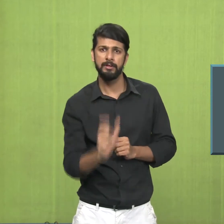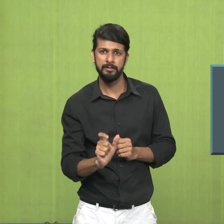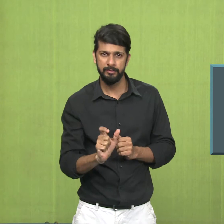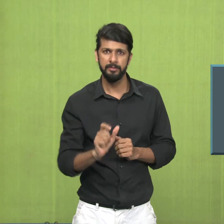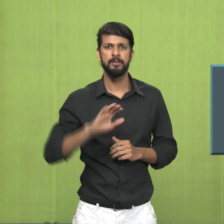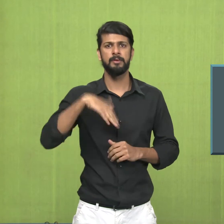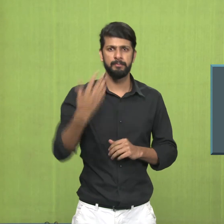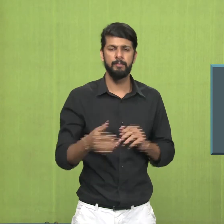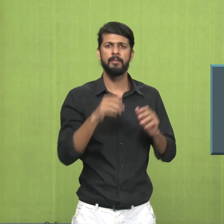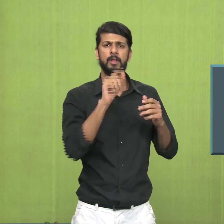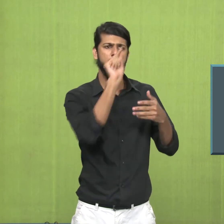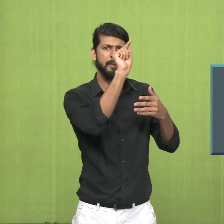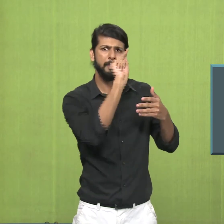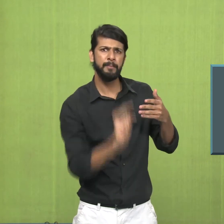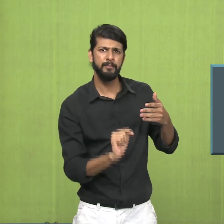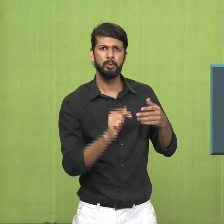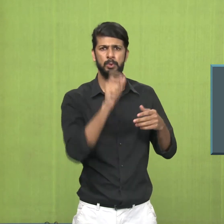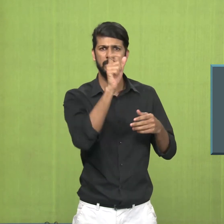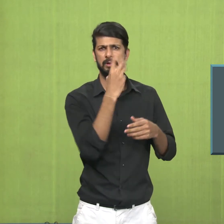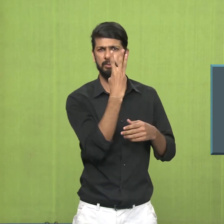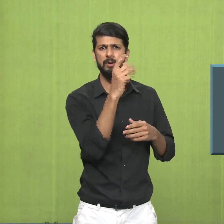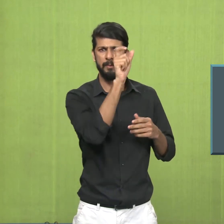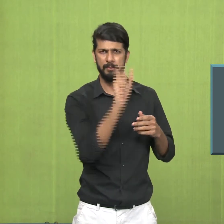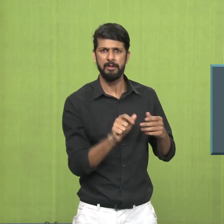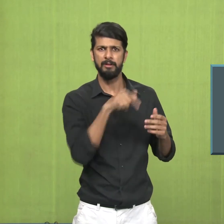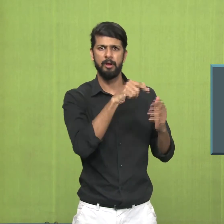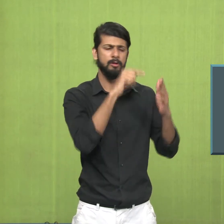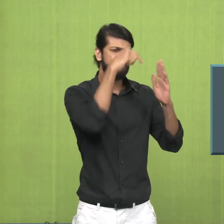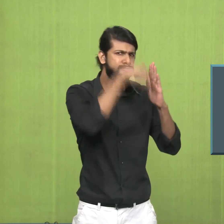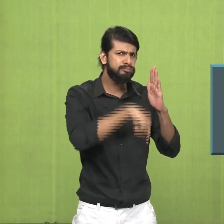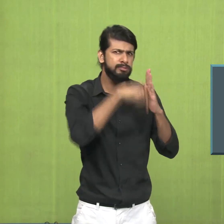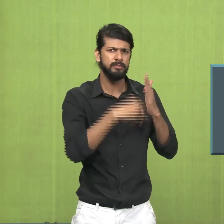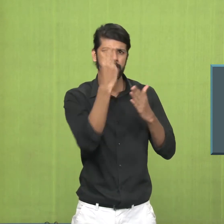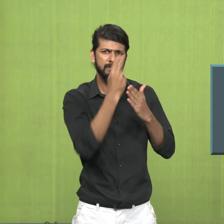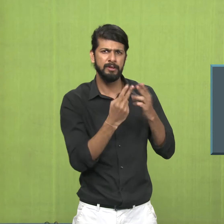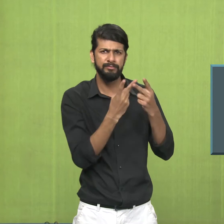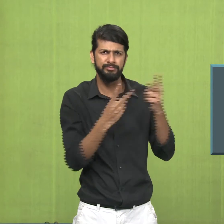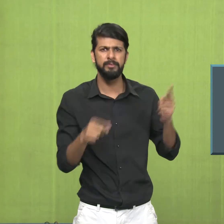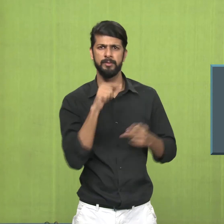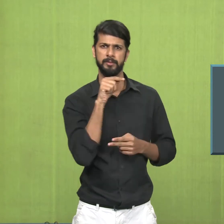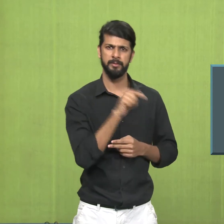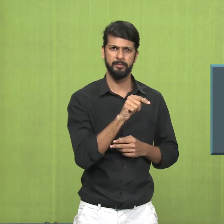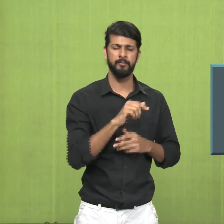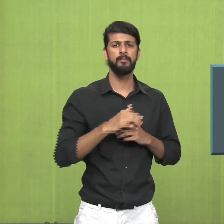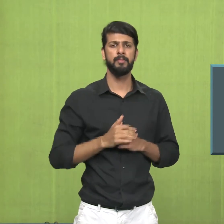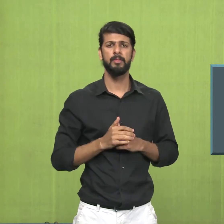Then there will be new words from the lesson. Then we have the description as well as the background of the 3